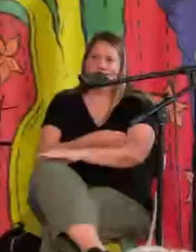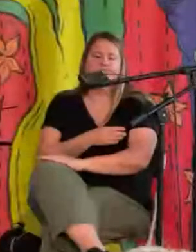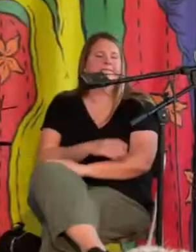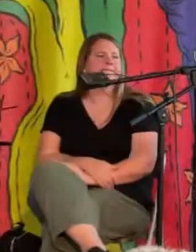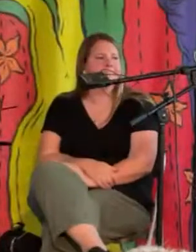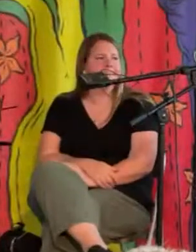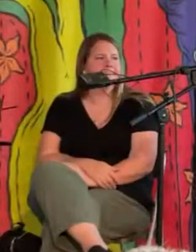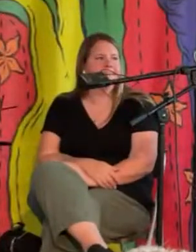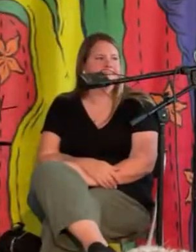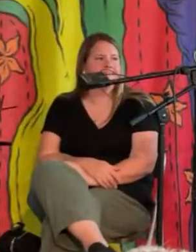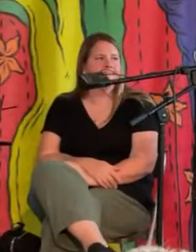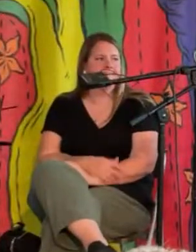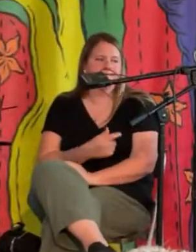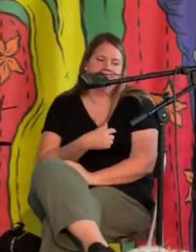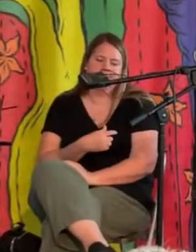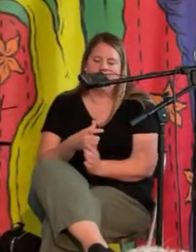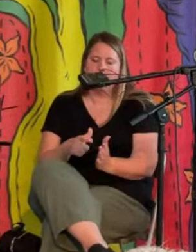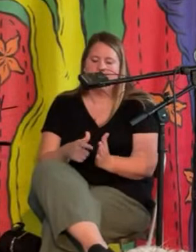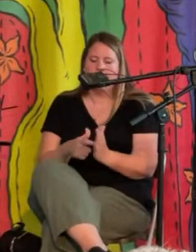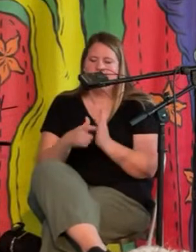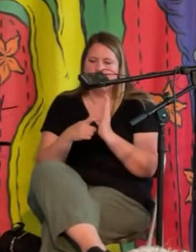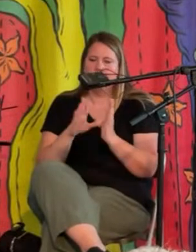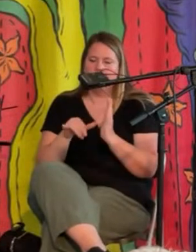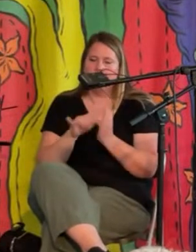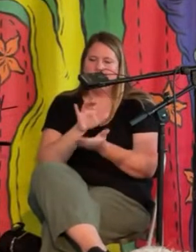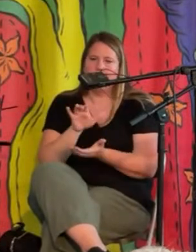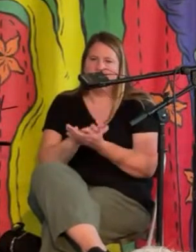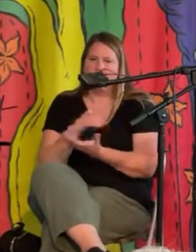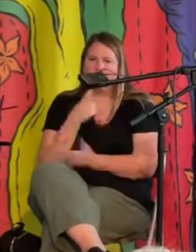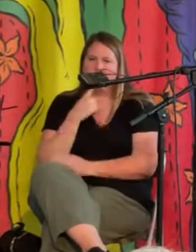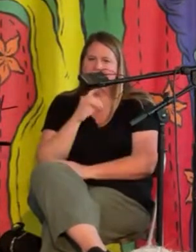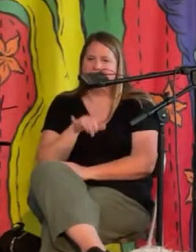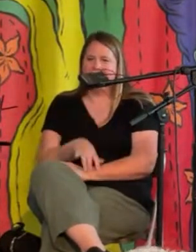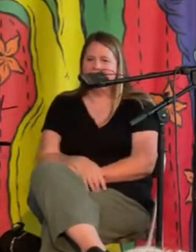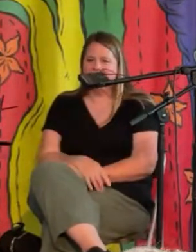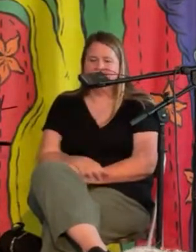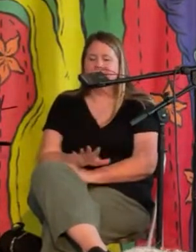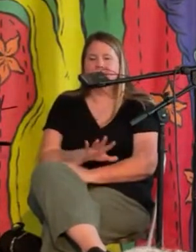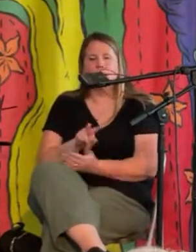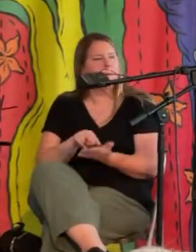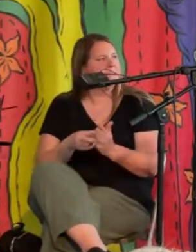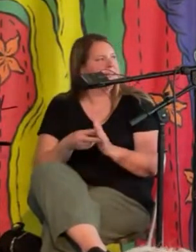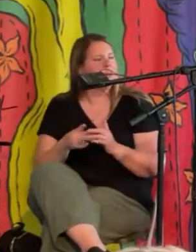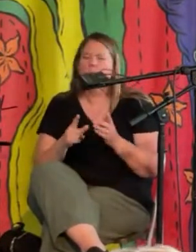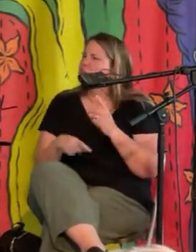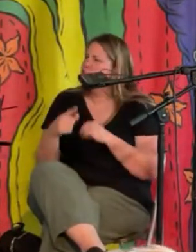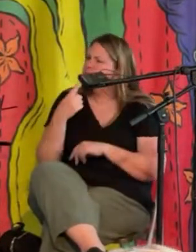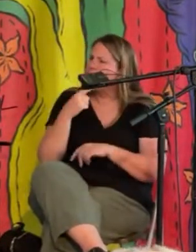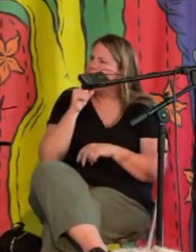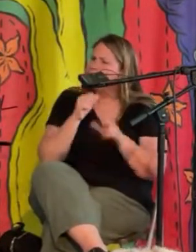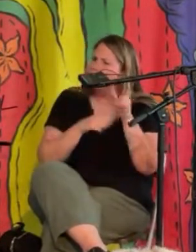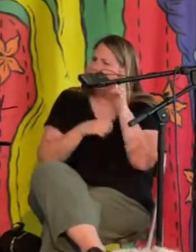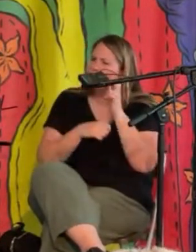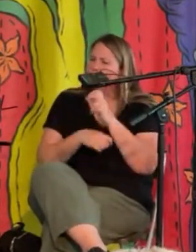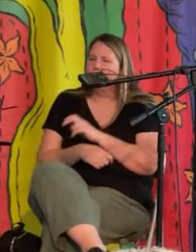am obligated by marriage to say that. So. But I mean it. What did you say? I didn't hear.